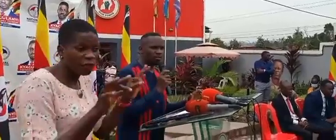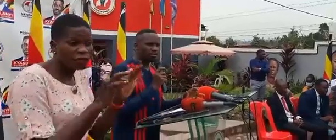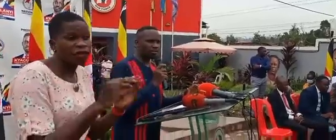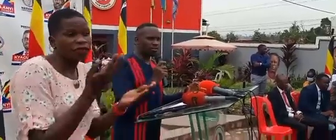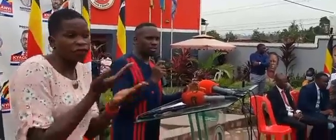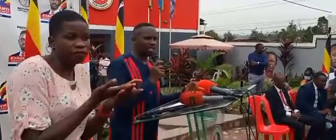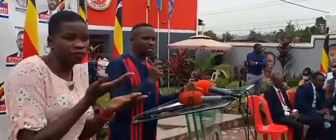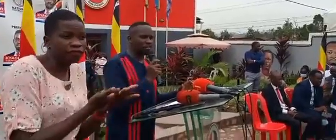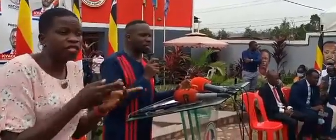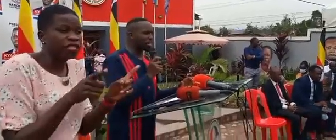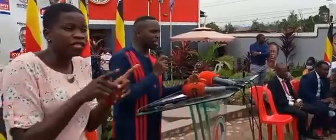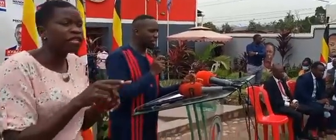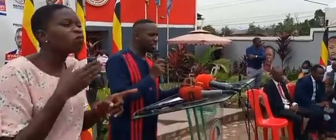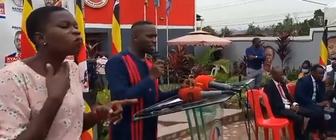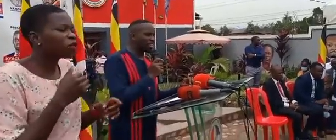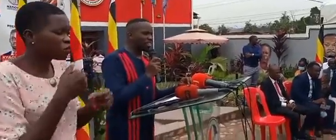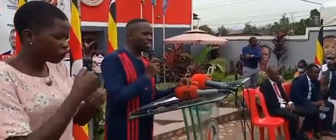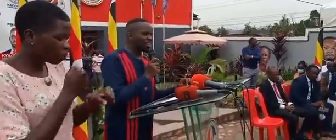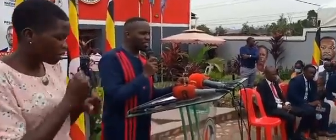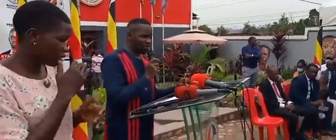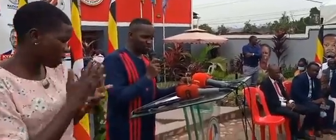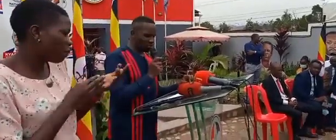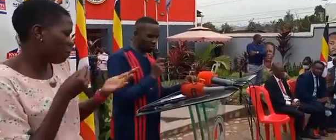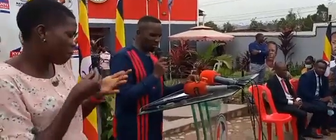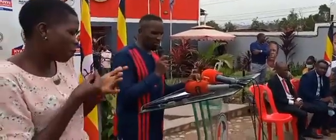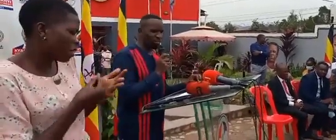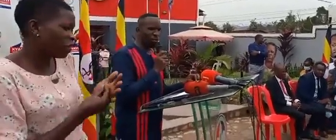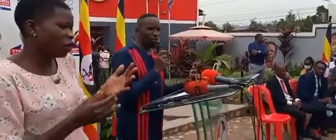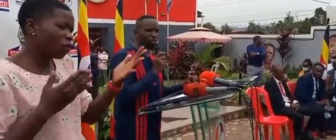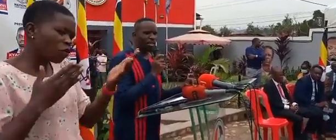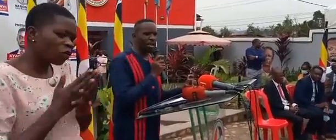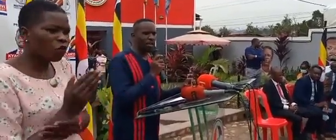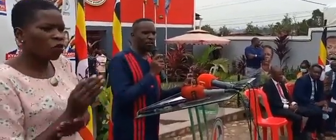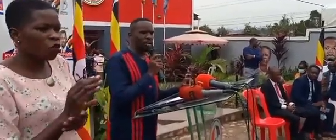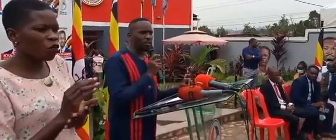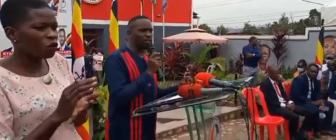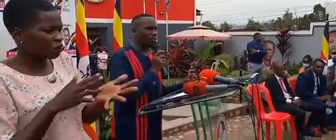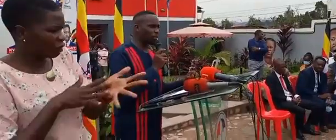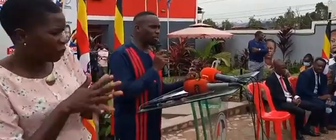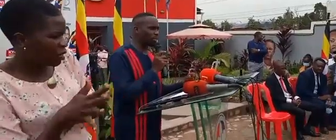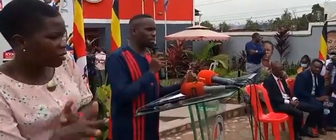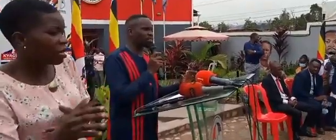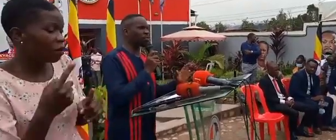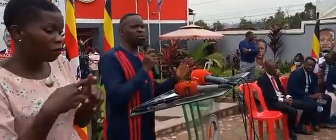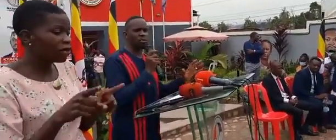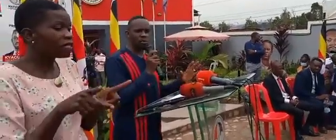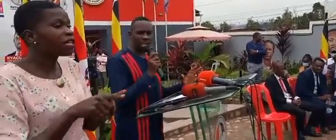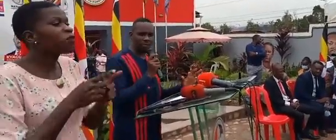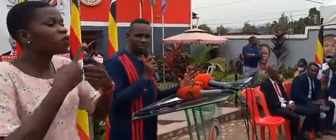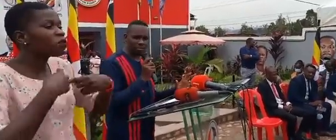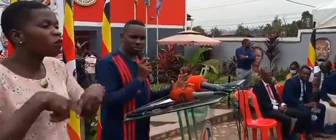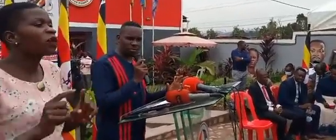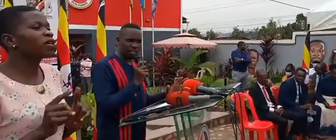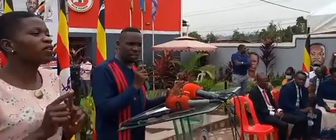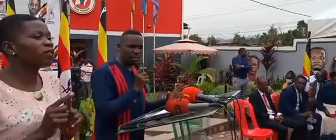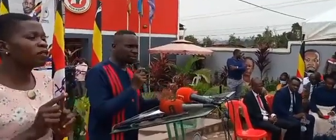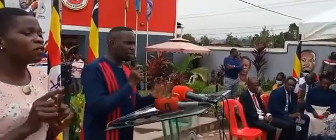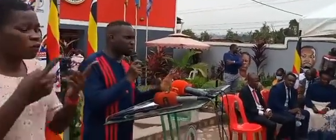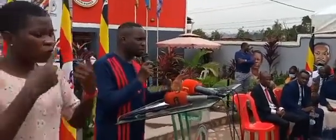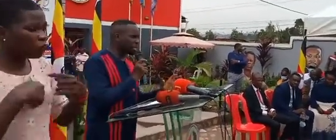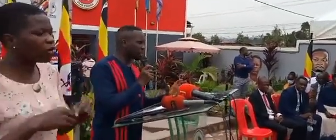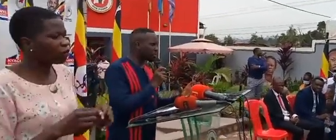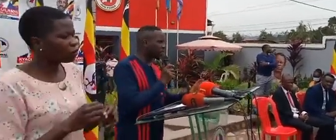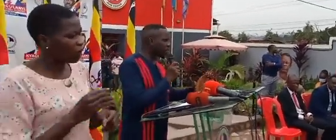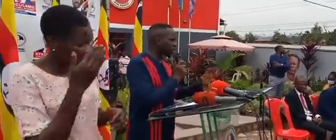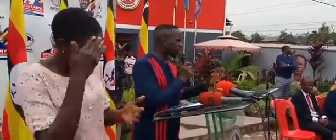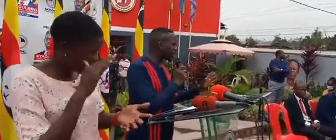to making some money through costs and so on. But we are very convinced this is one of those diversions, because